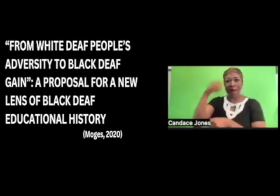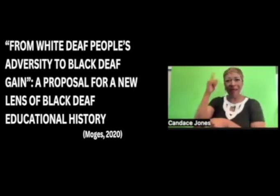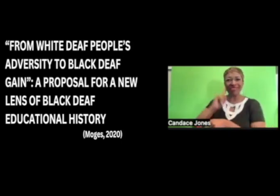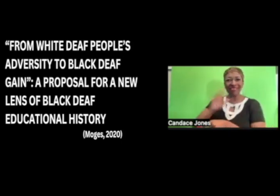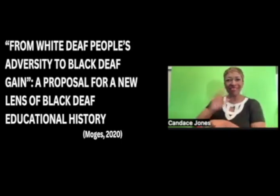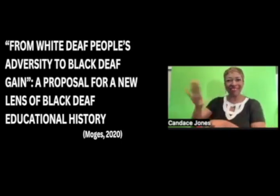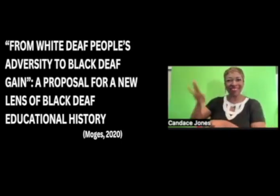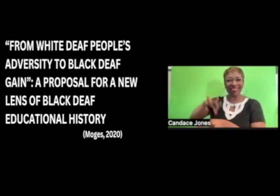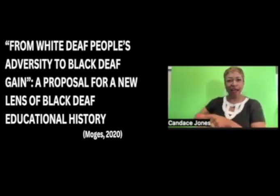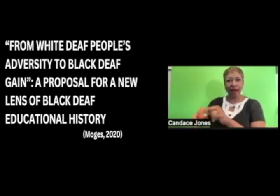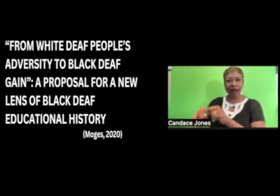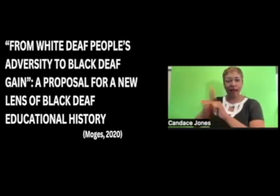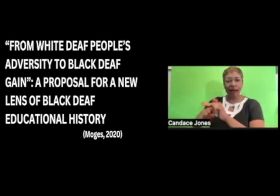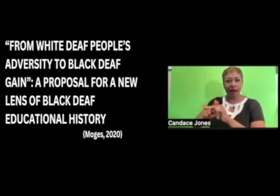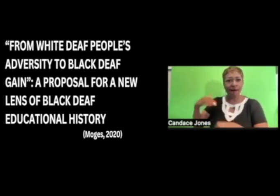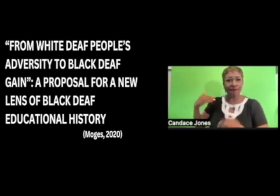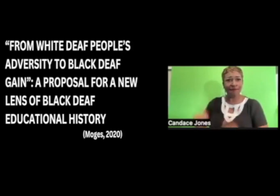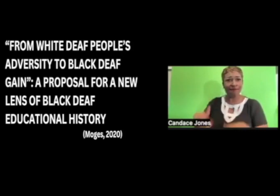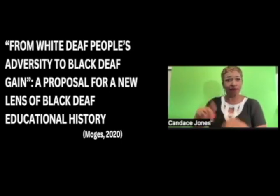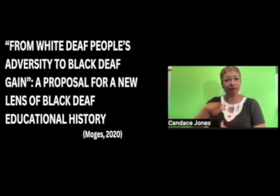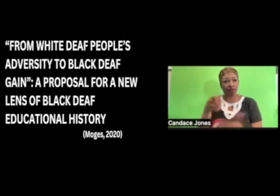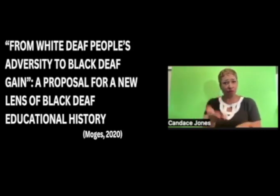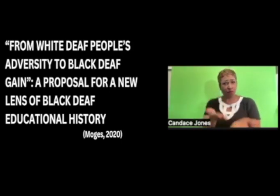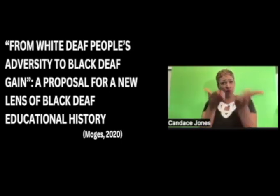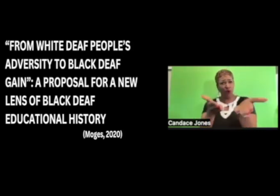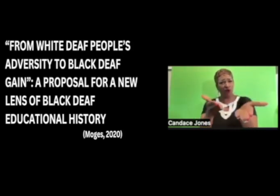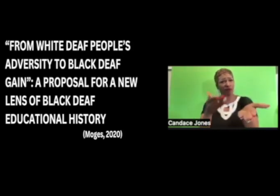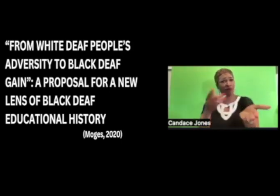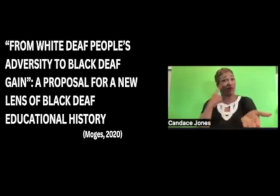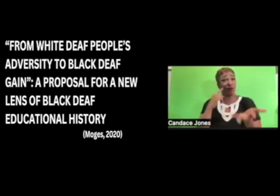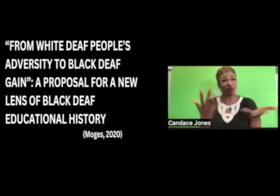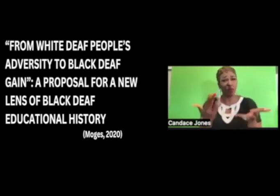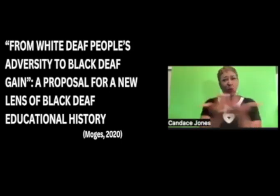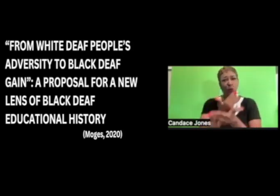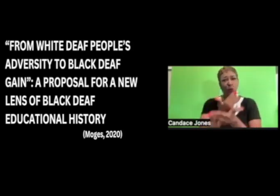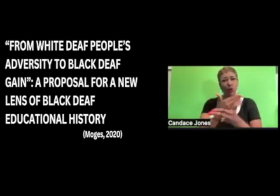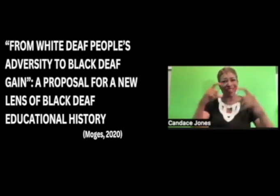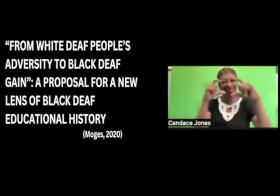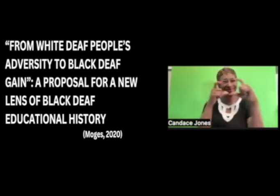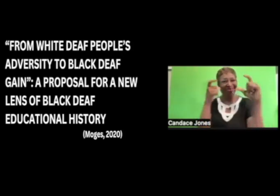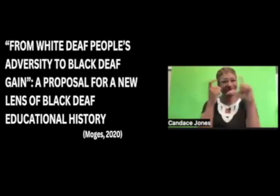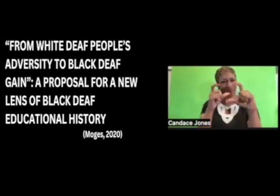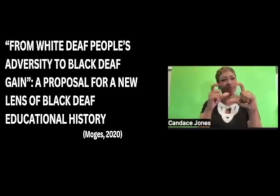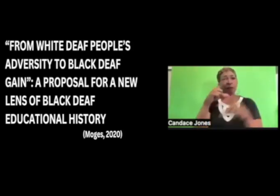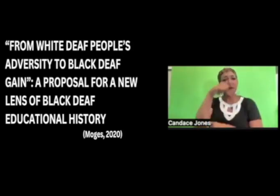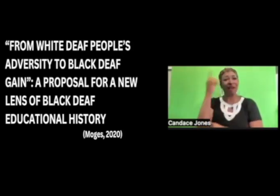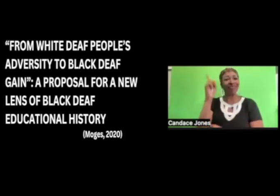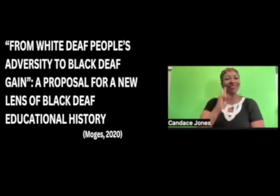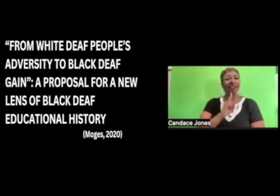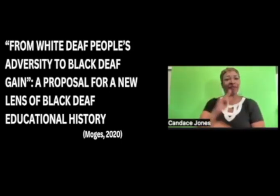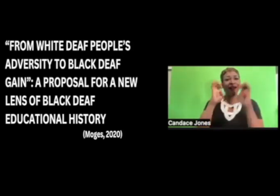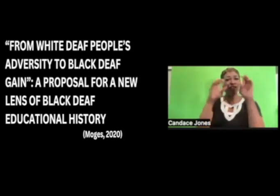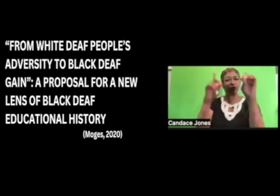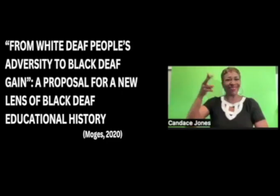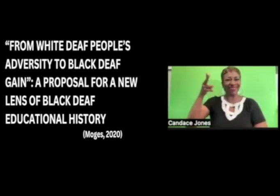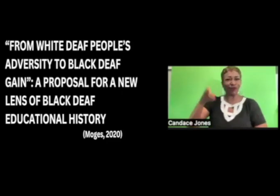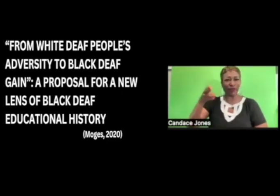frustration. But we look to Black Deaf Gain and how Black Deaf Gain can help us in this process to develop